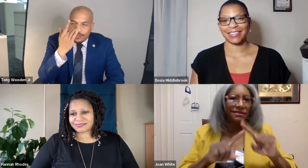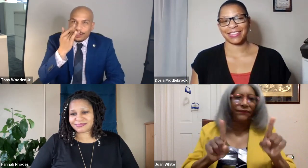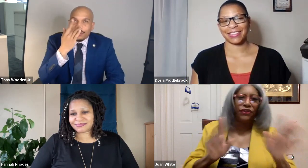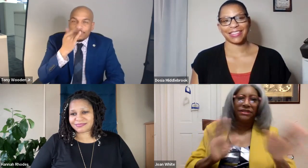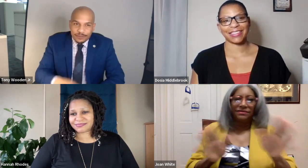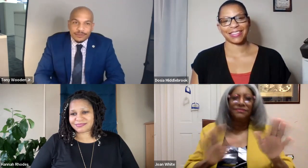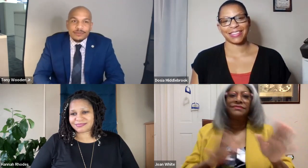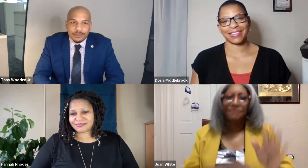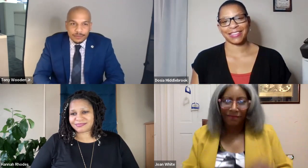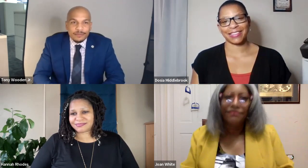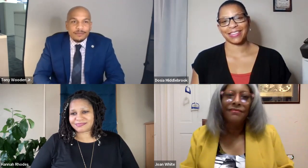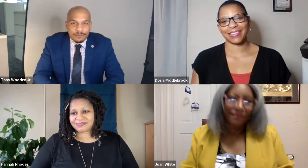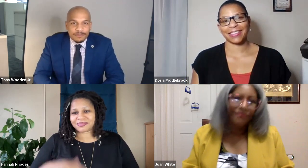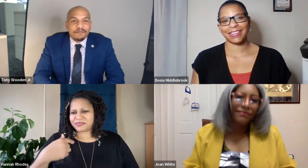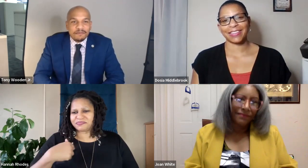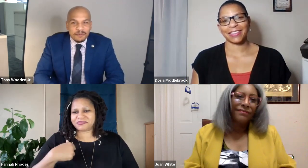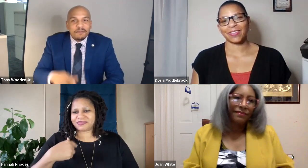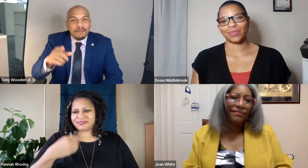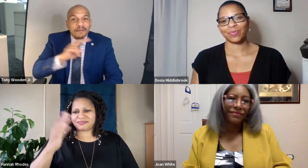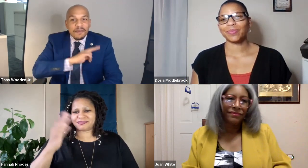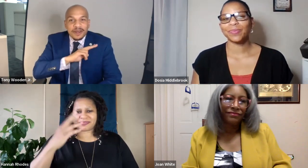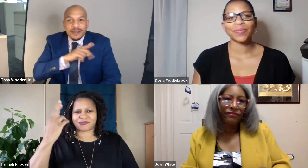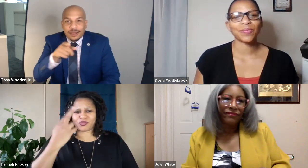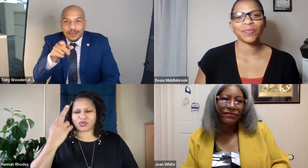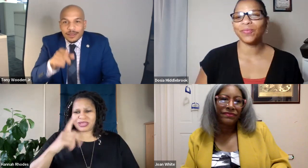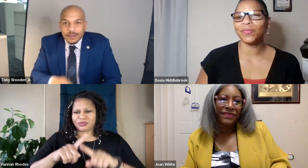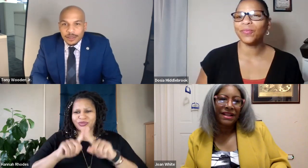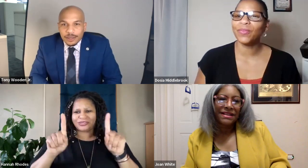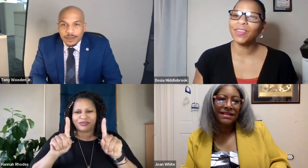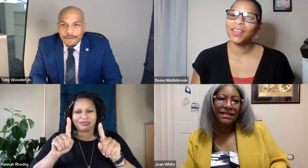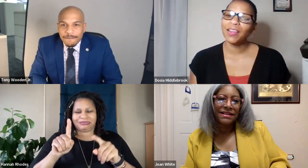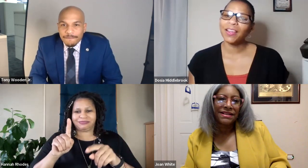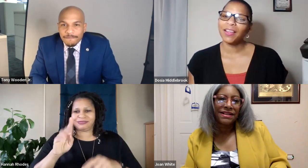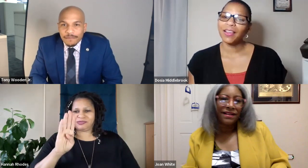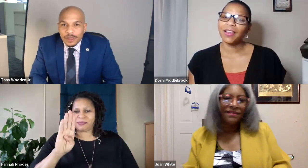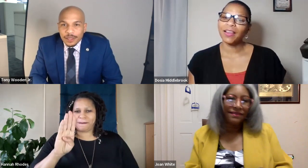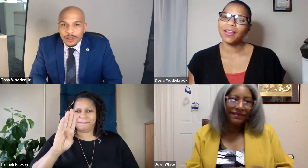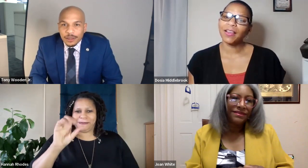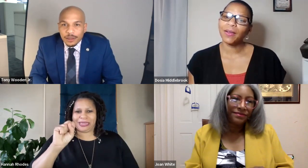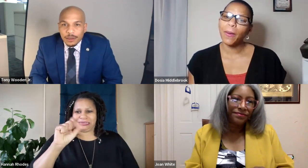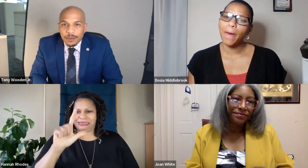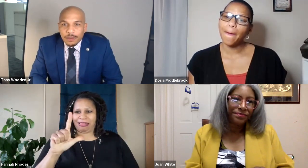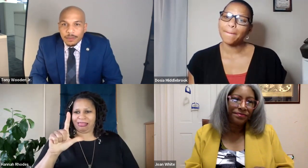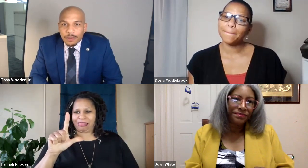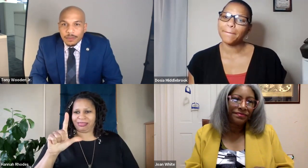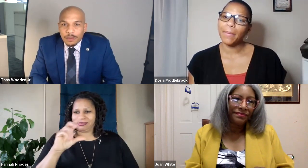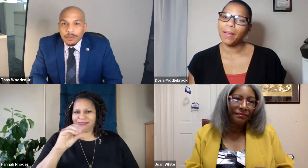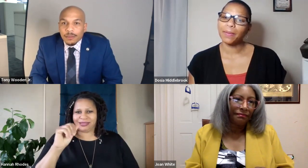signs, early is on the hand, and then there's another sign that's early on the nose. And Hannah is saying,